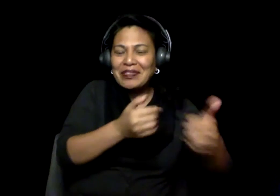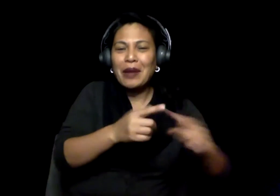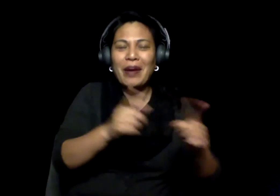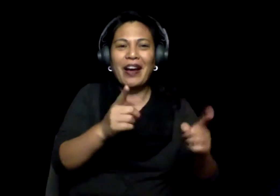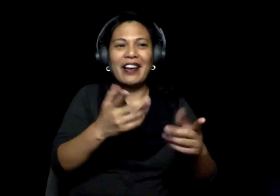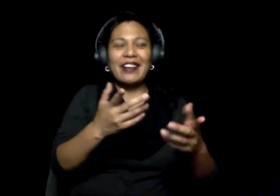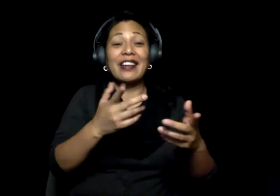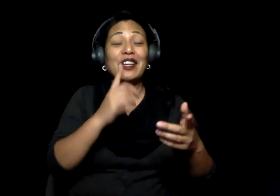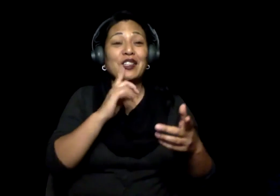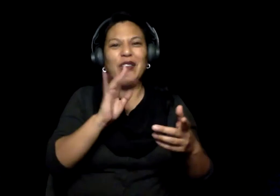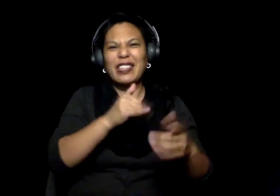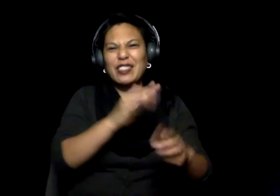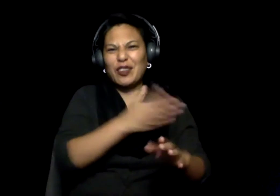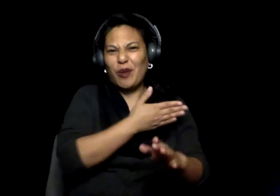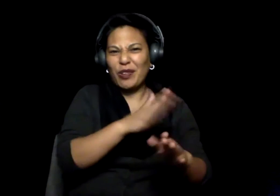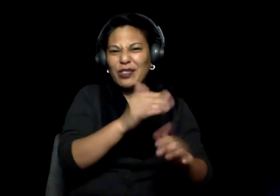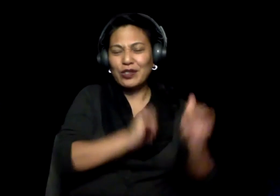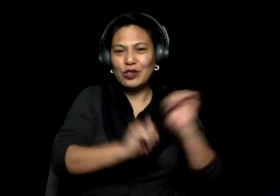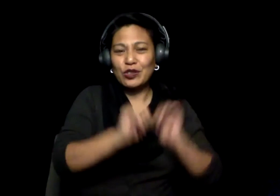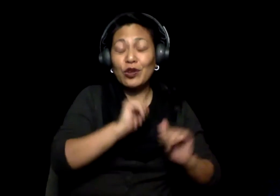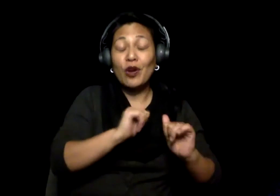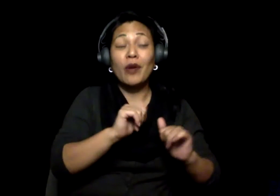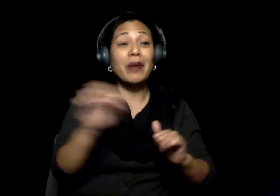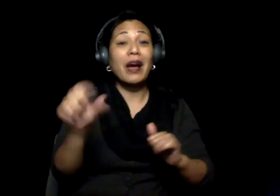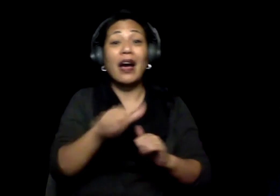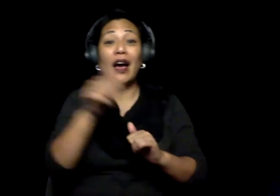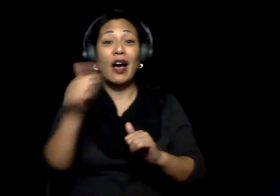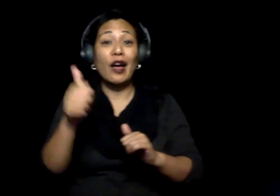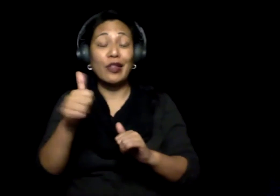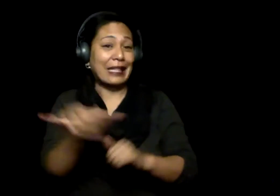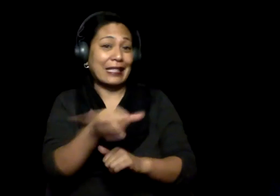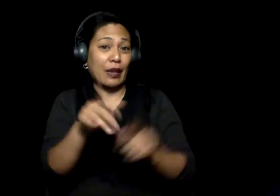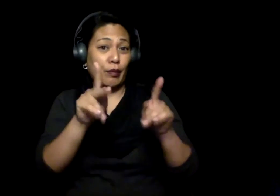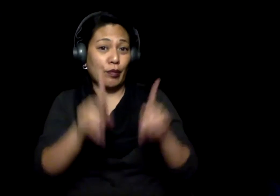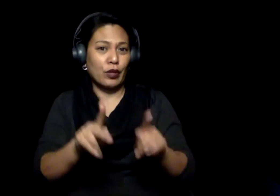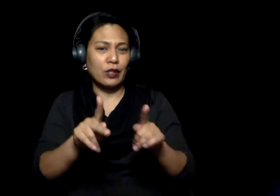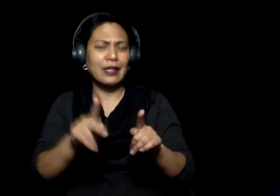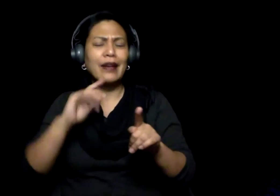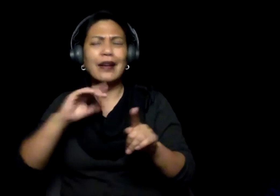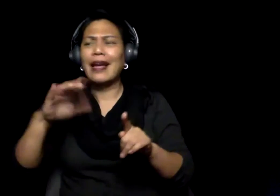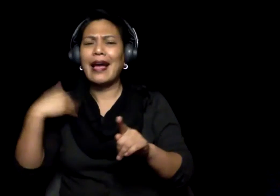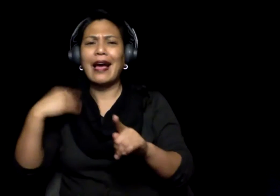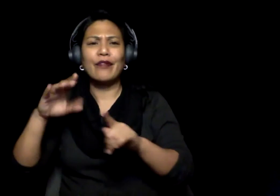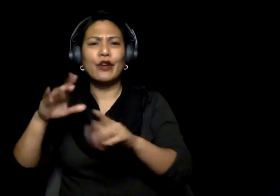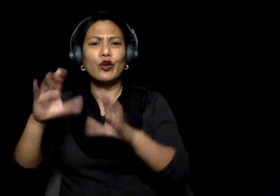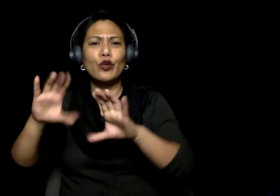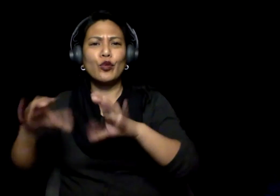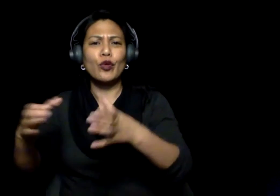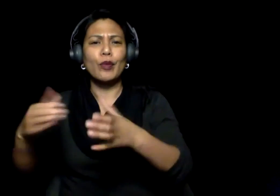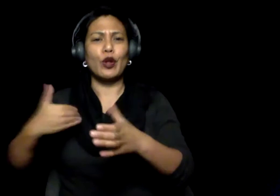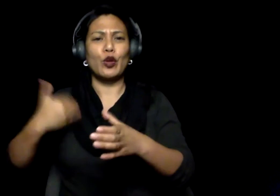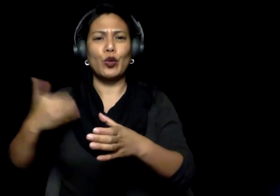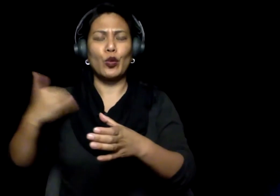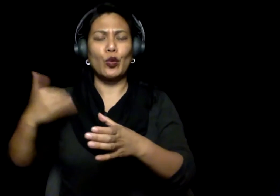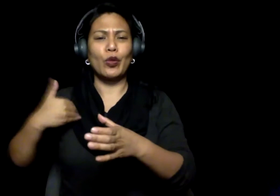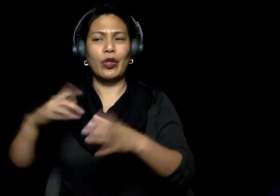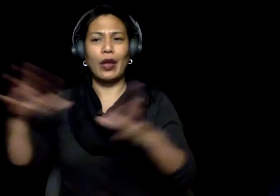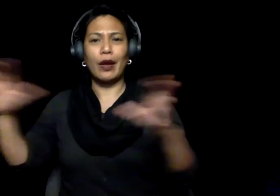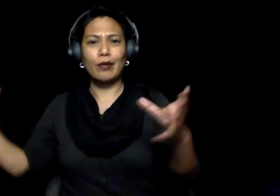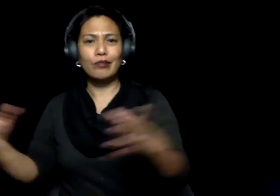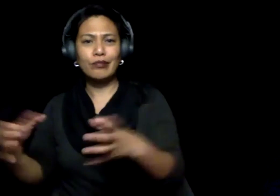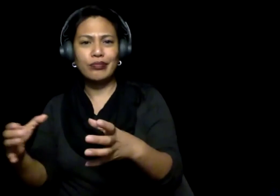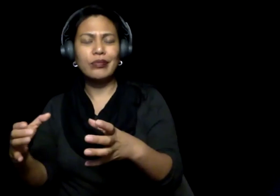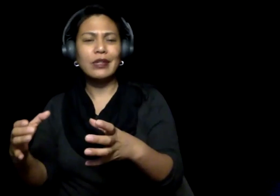days of the week, he was bringing a group of youth together where they would explore different practices related